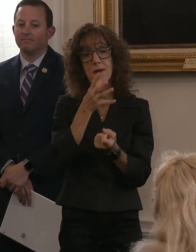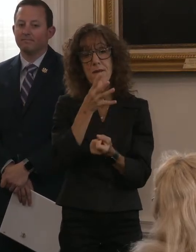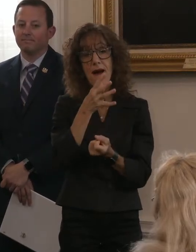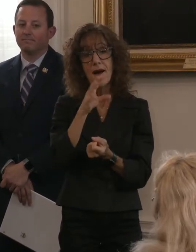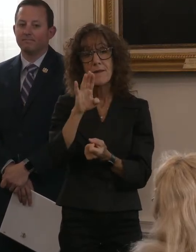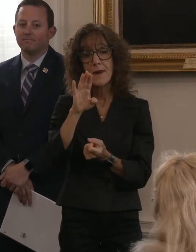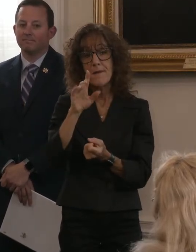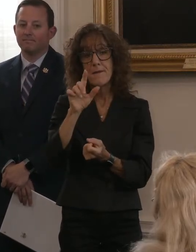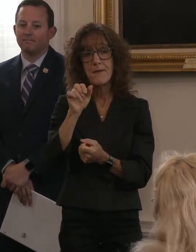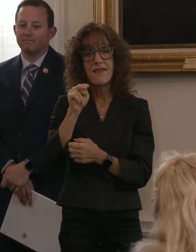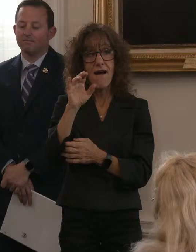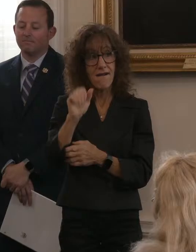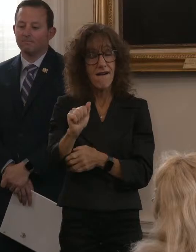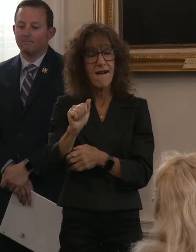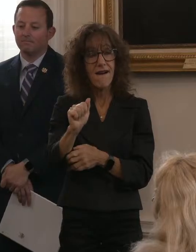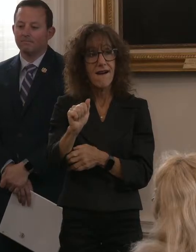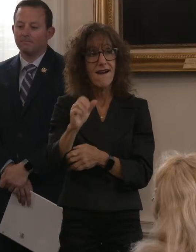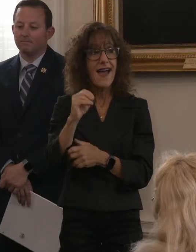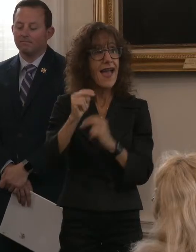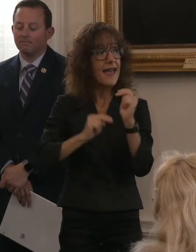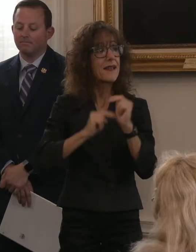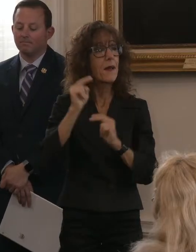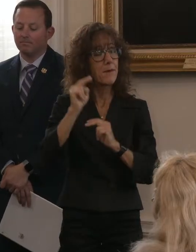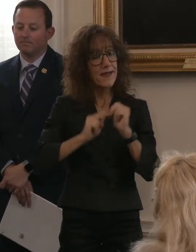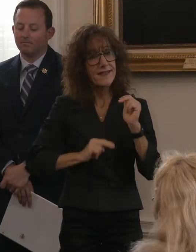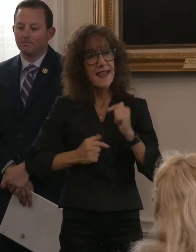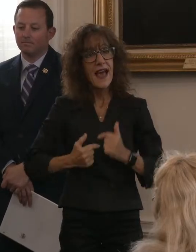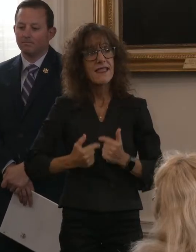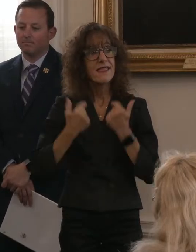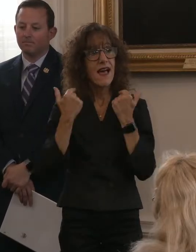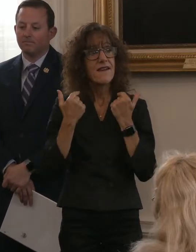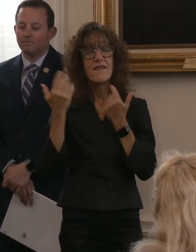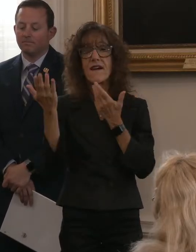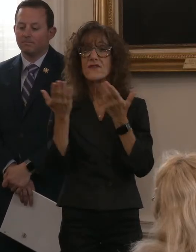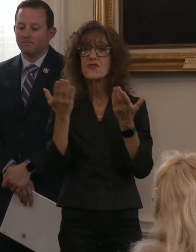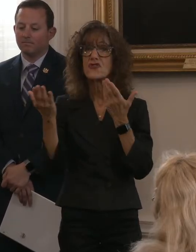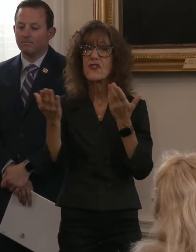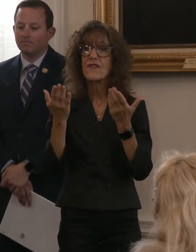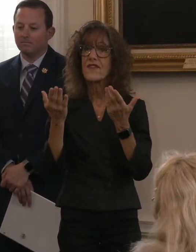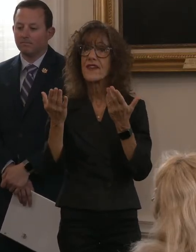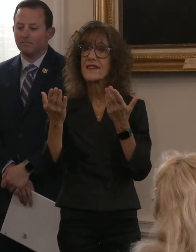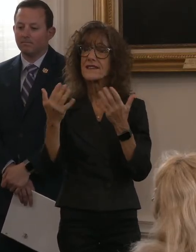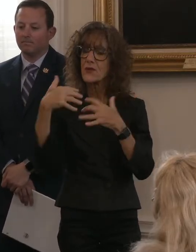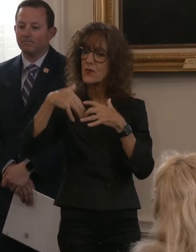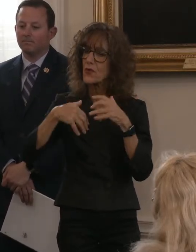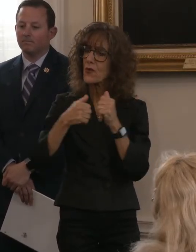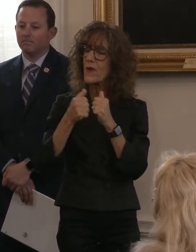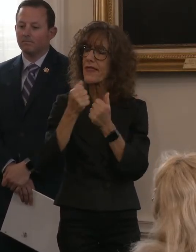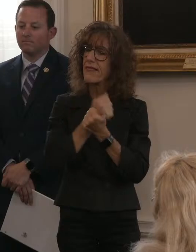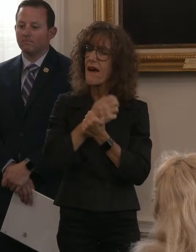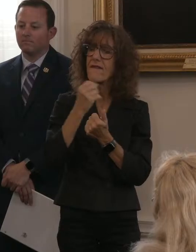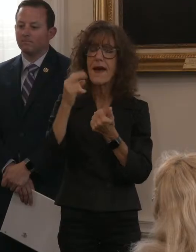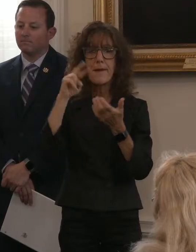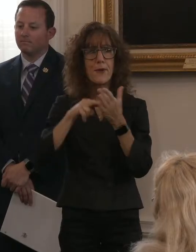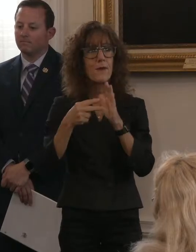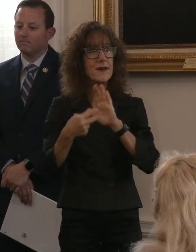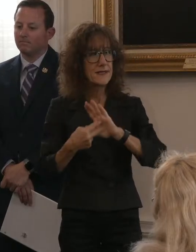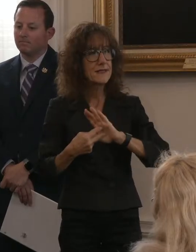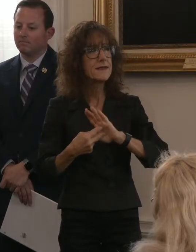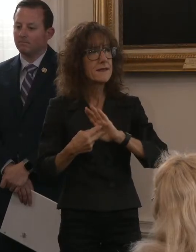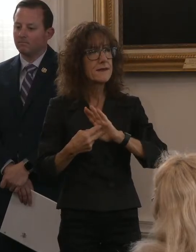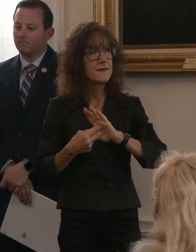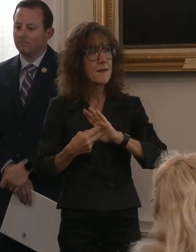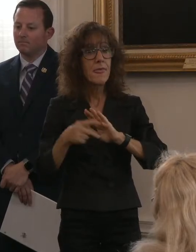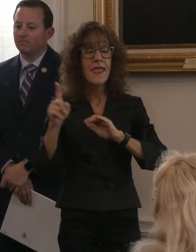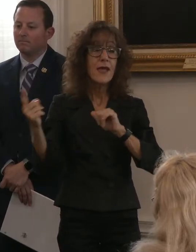Blanca, and building a life of service rooted in love and purpose. He